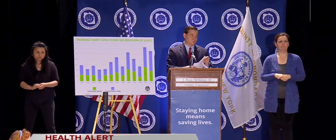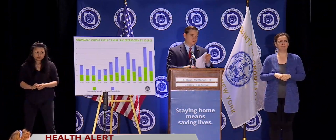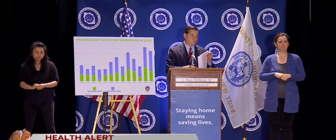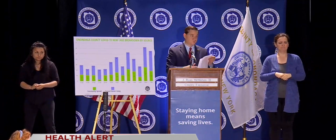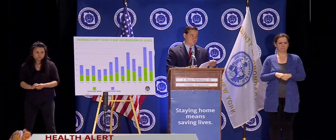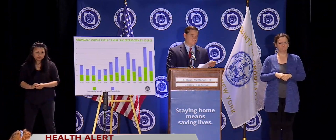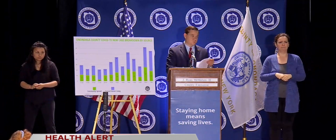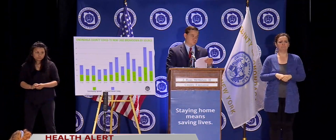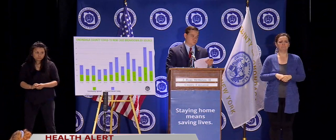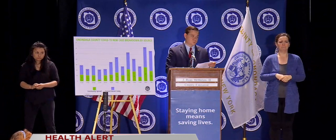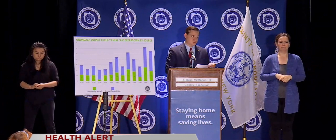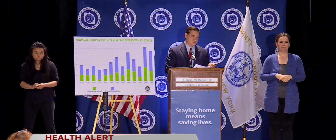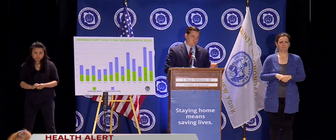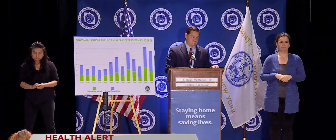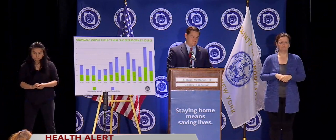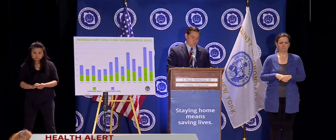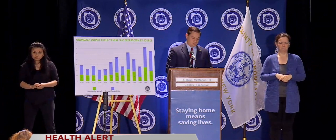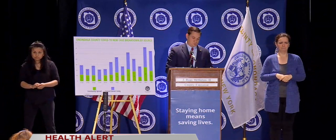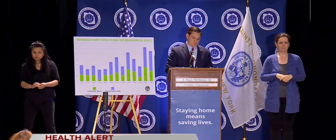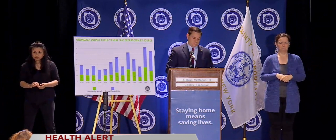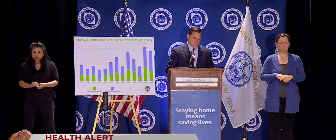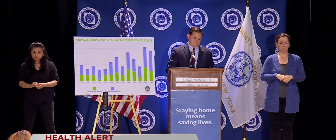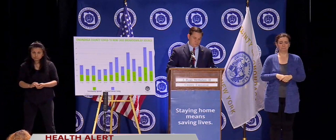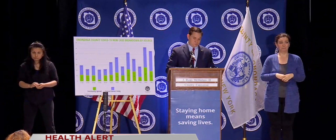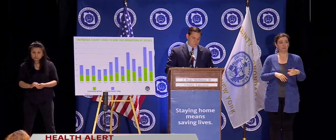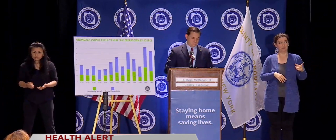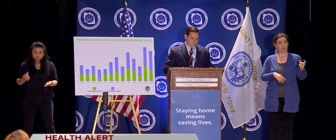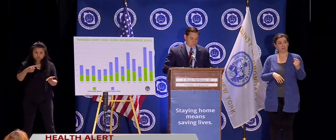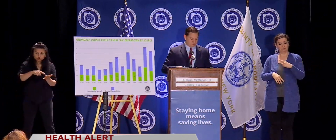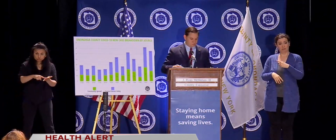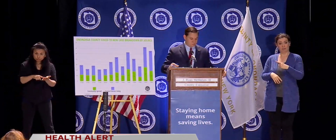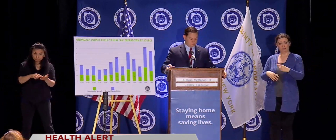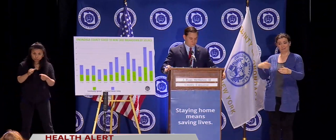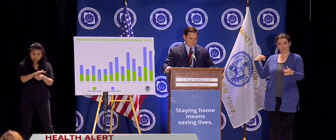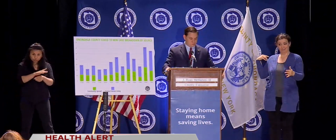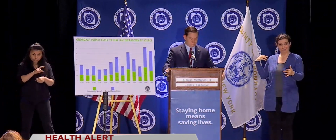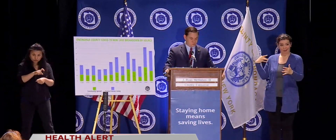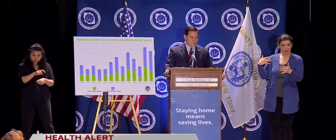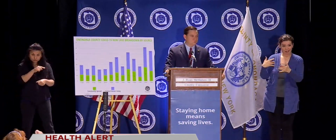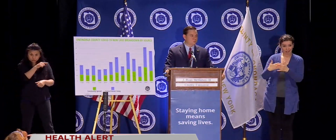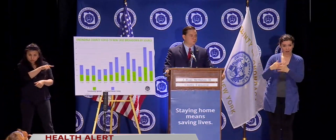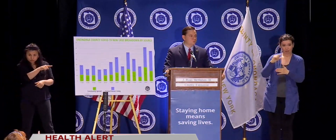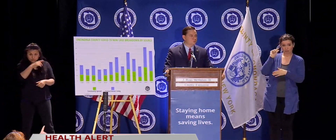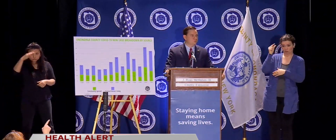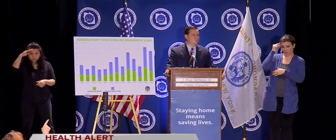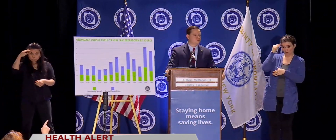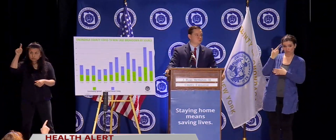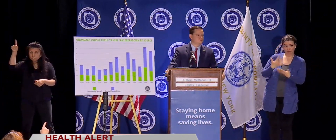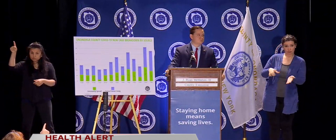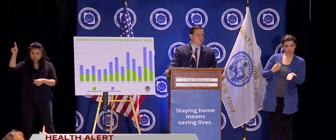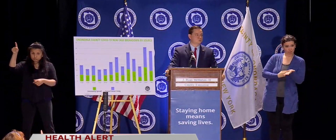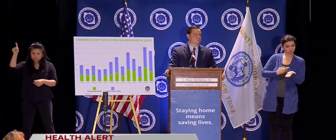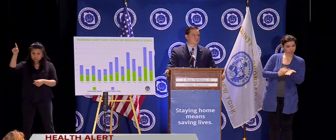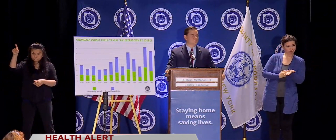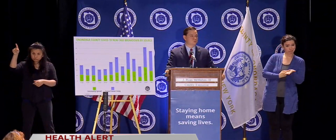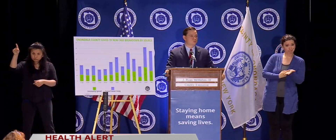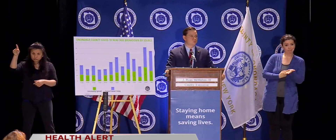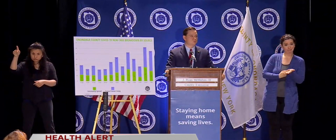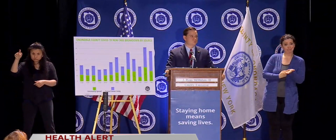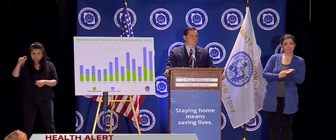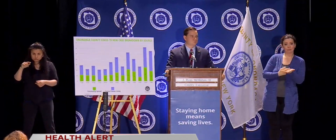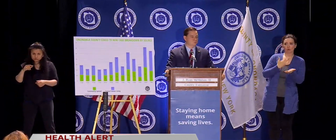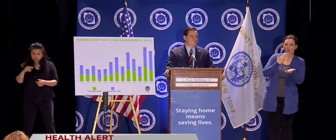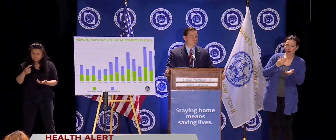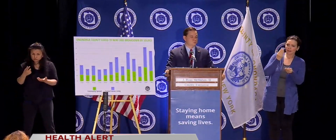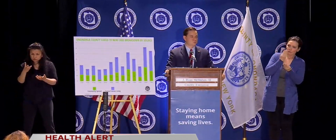from the beginning, you and Governor Cuomo have talked about how important it is to have good data to fight